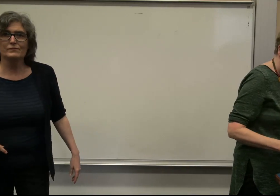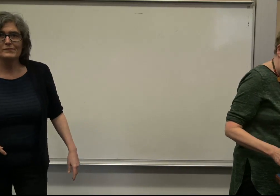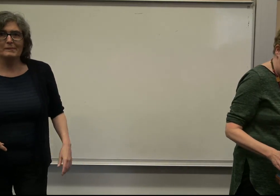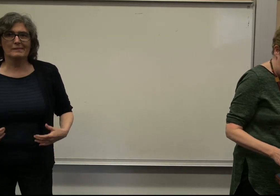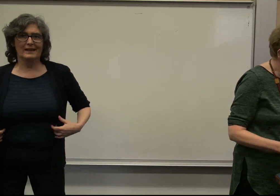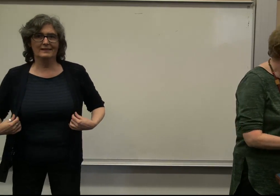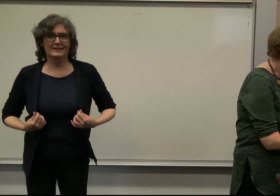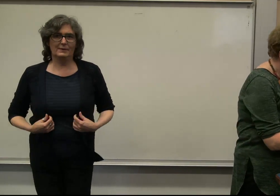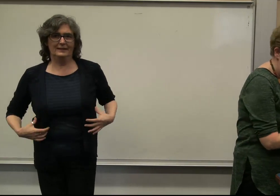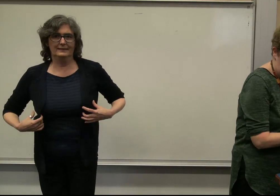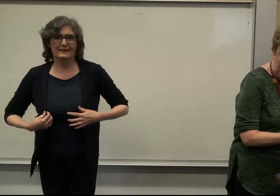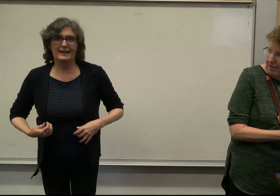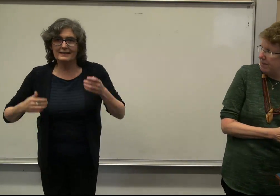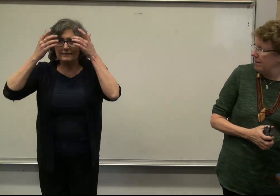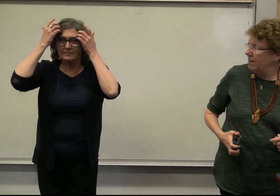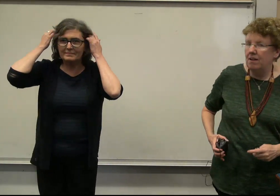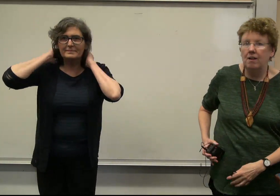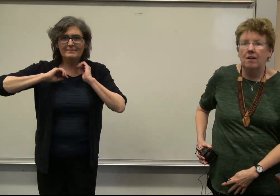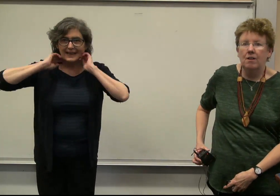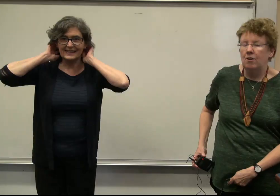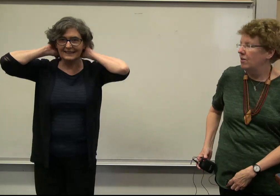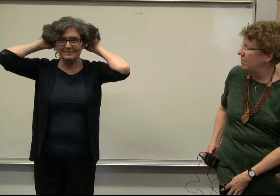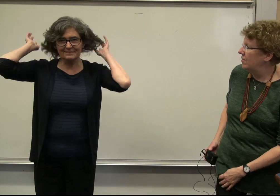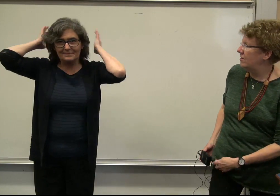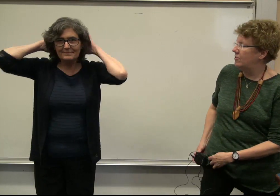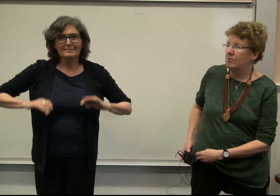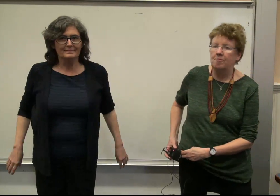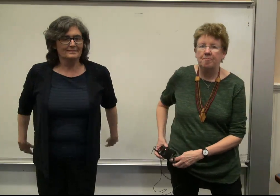you if that's okay, Antonella. That's great. Thanks. Yes, I can.